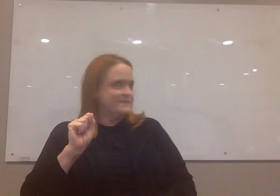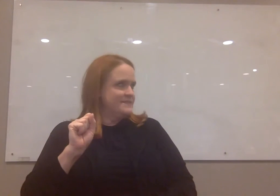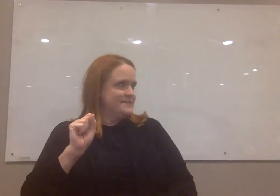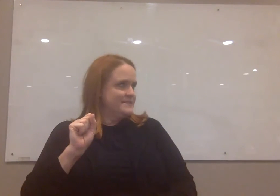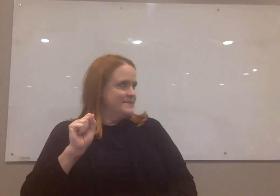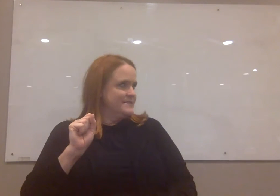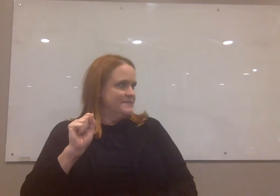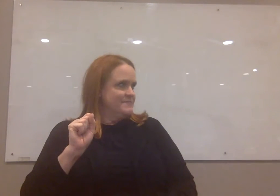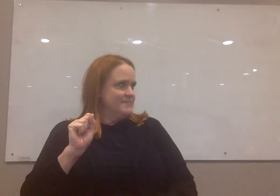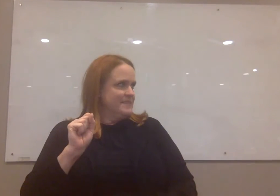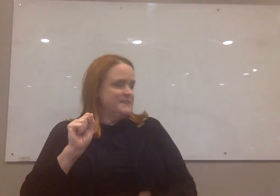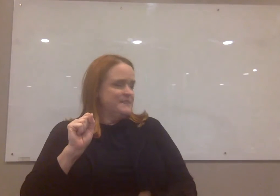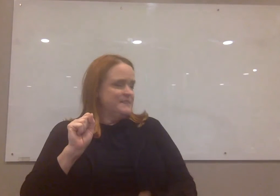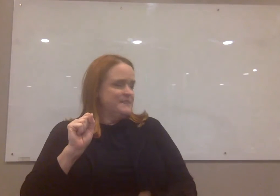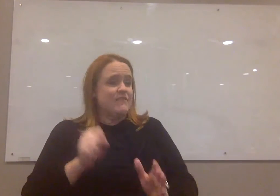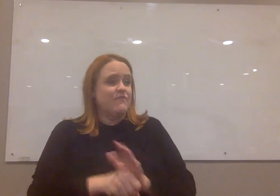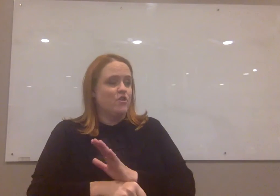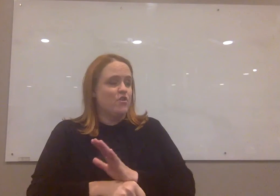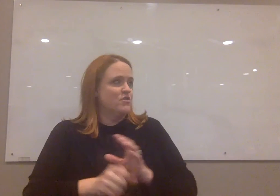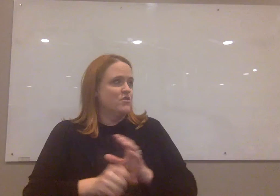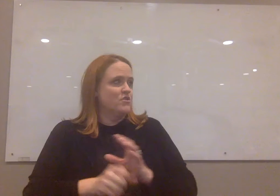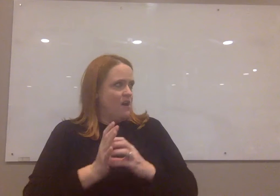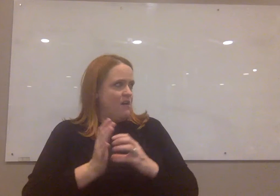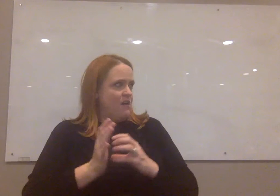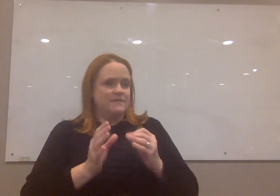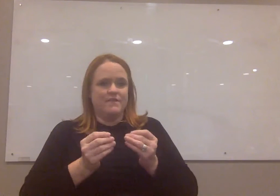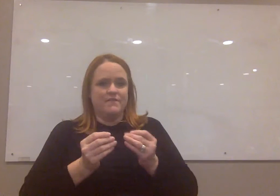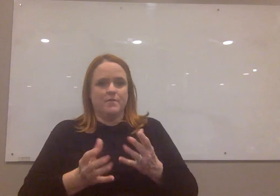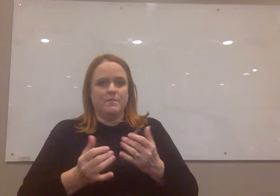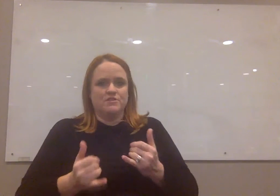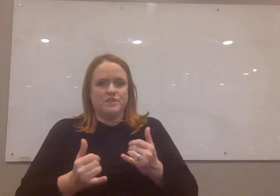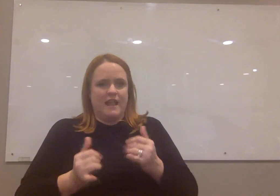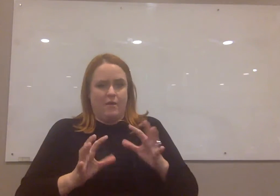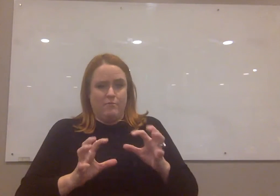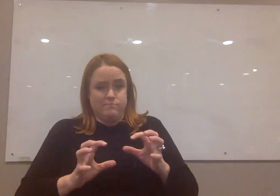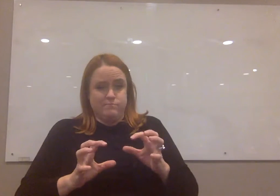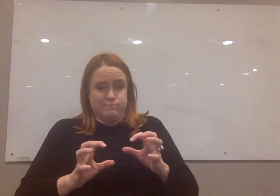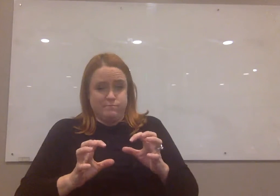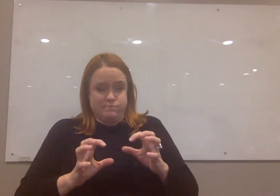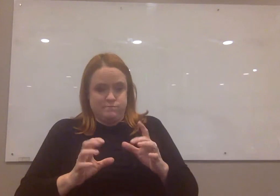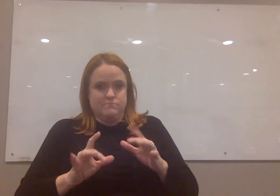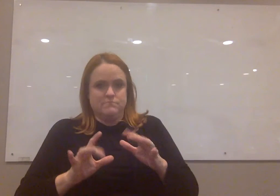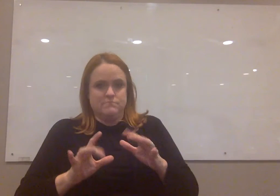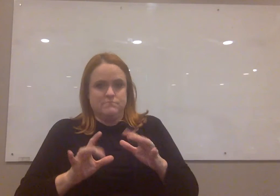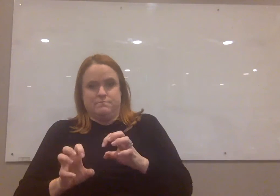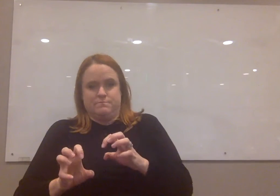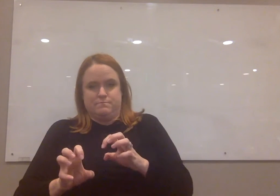special data structure that Beam supports that